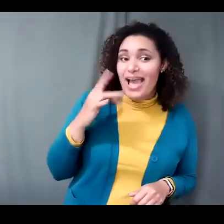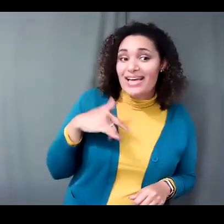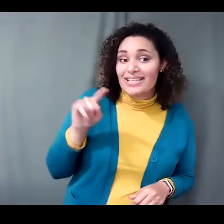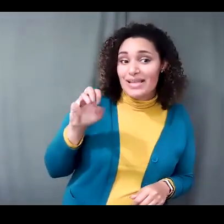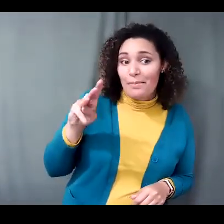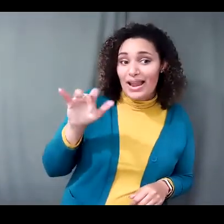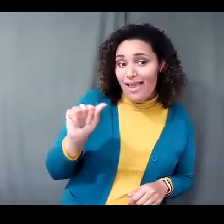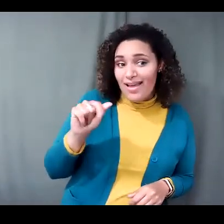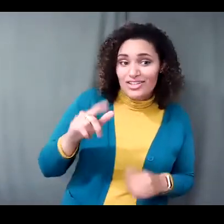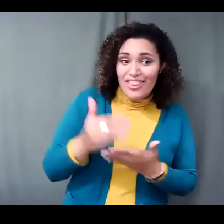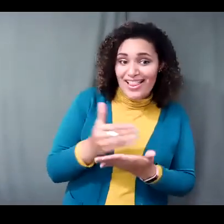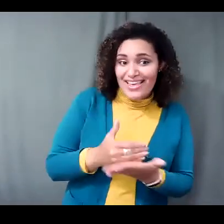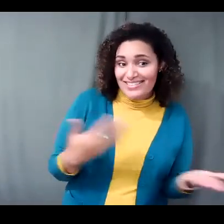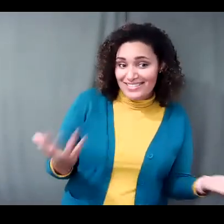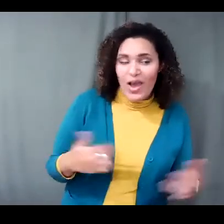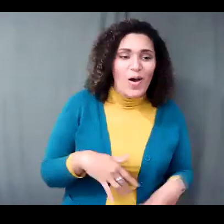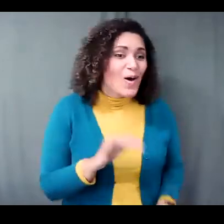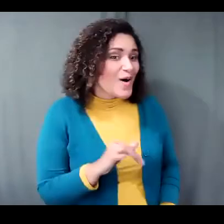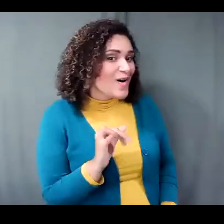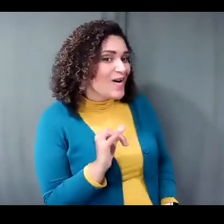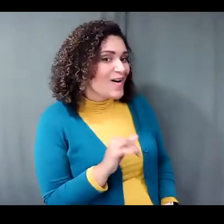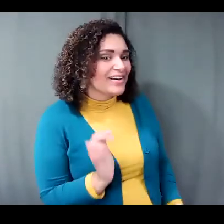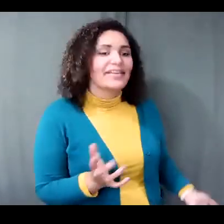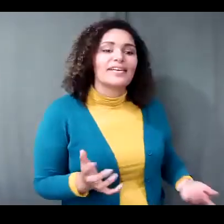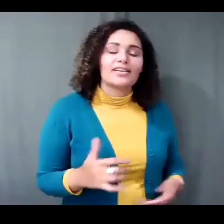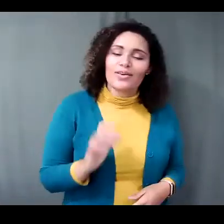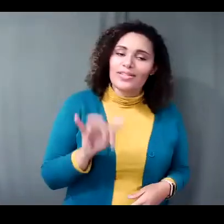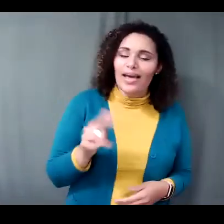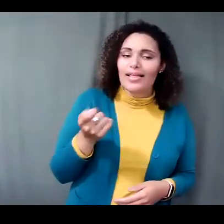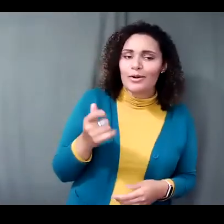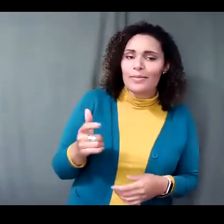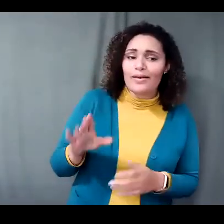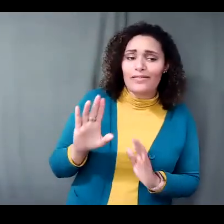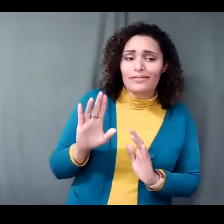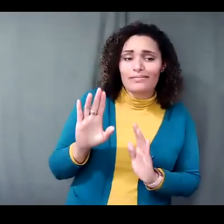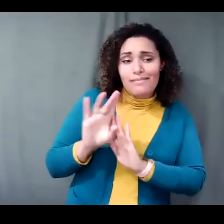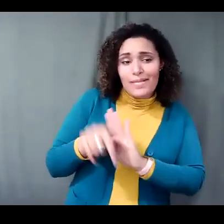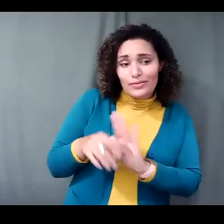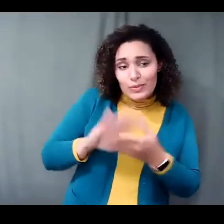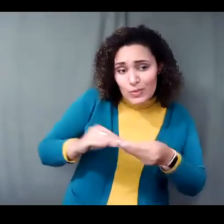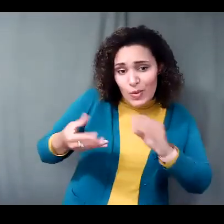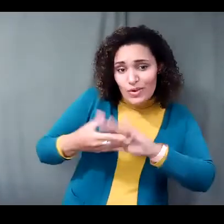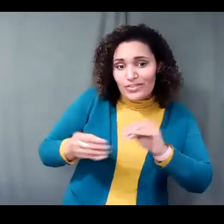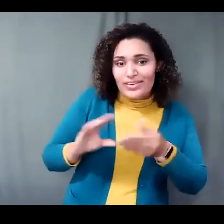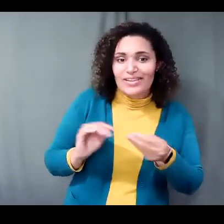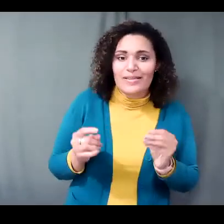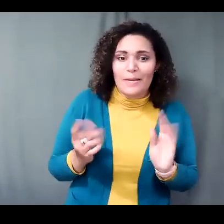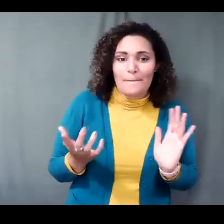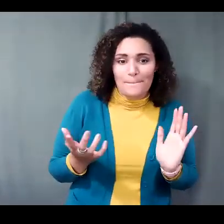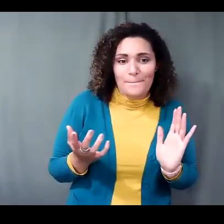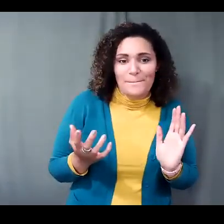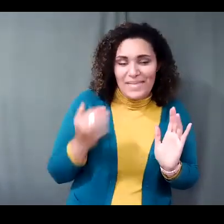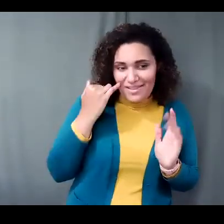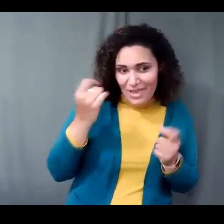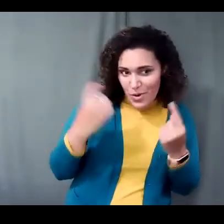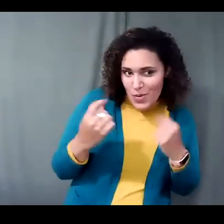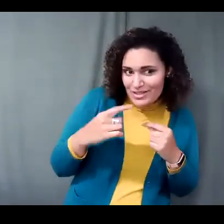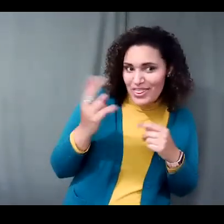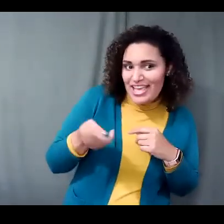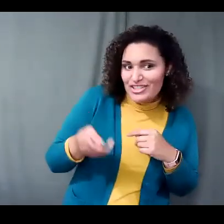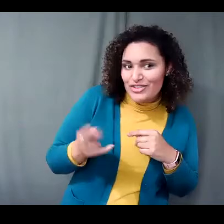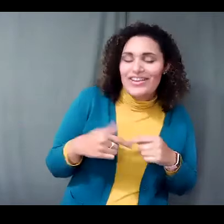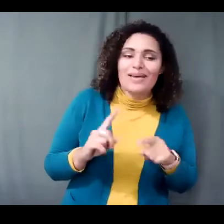yes, there you go. So that's kind of the little bit of backstory. If you have more questions on the history, I'll go into that. But you should